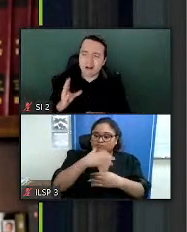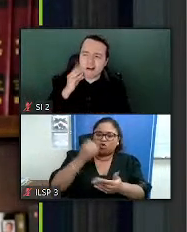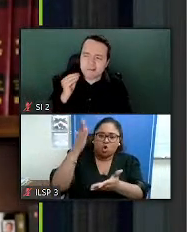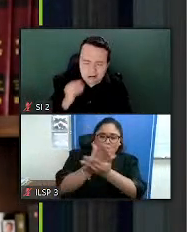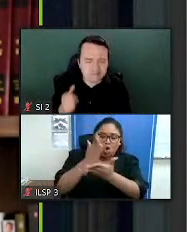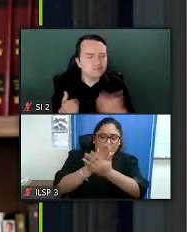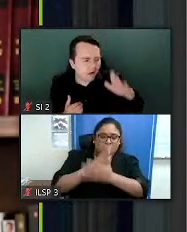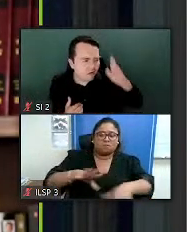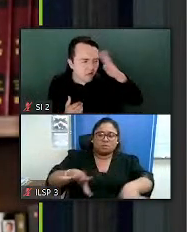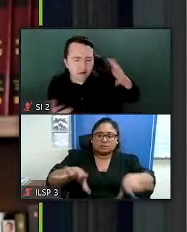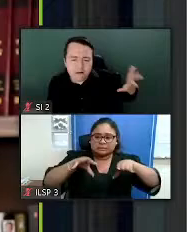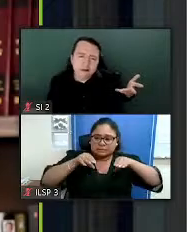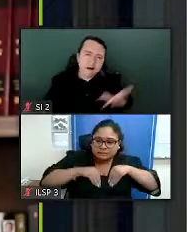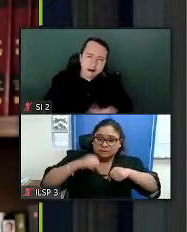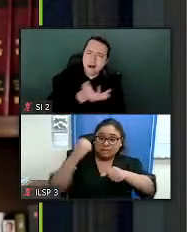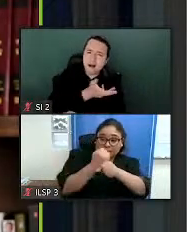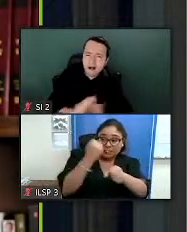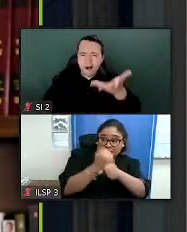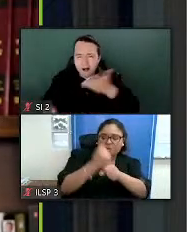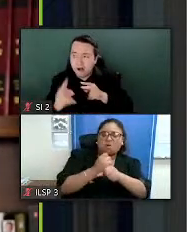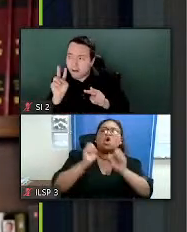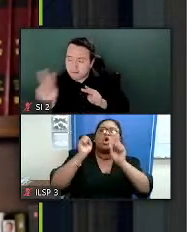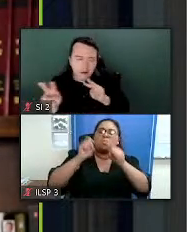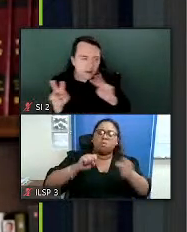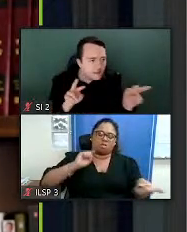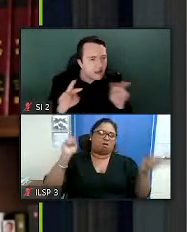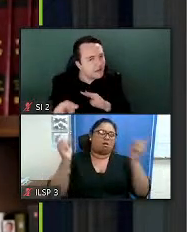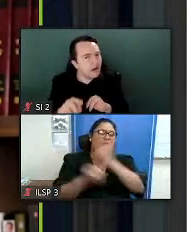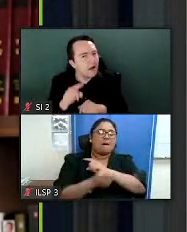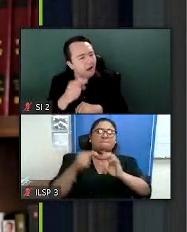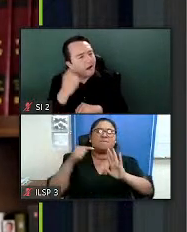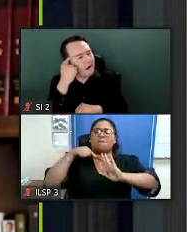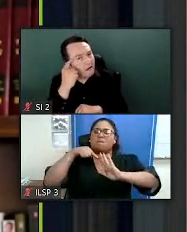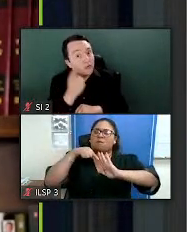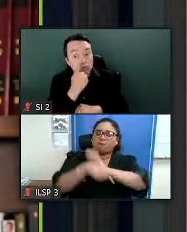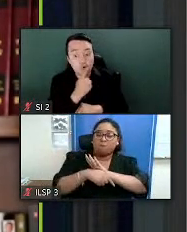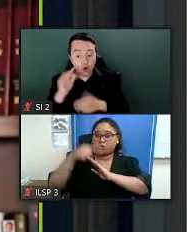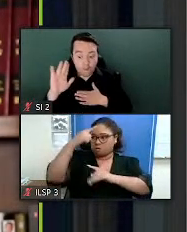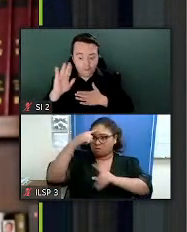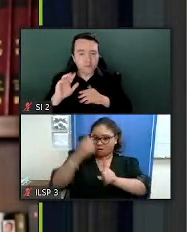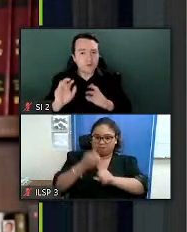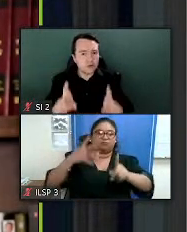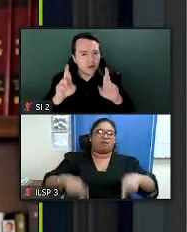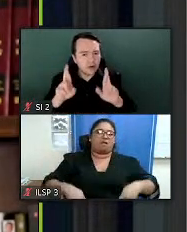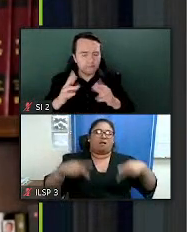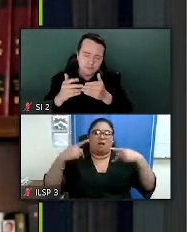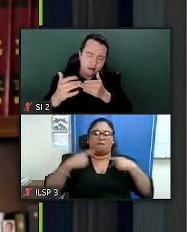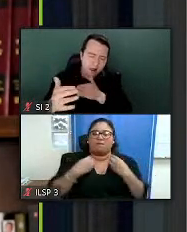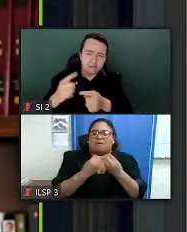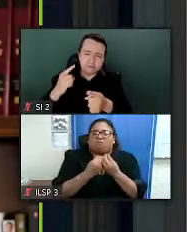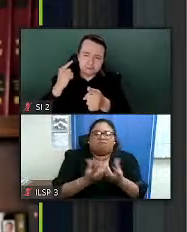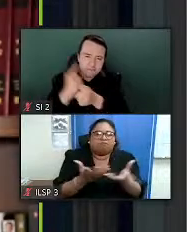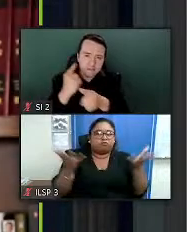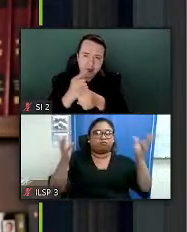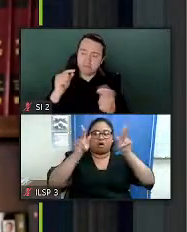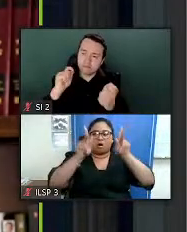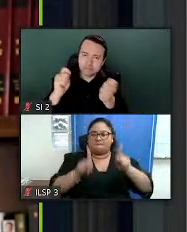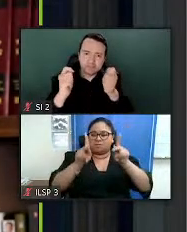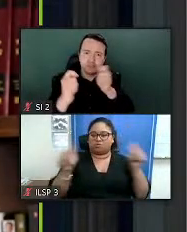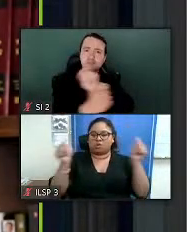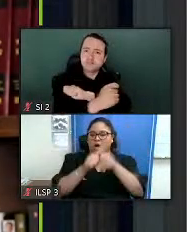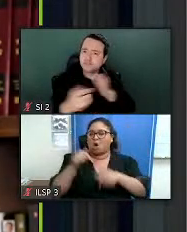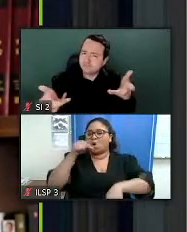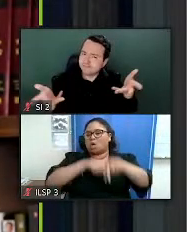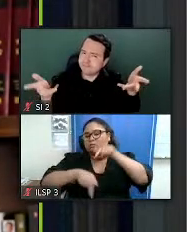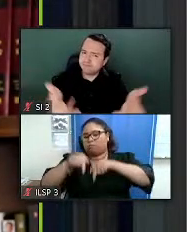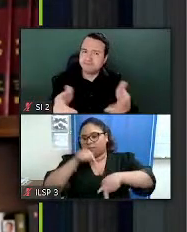commitments acquired in this day would generate these transformations to impact on the lives of thousands